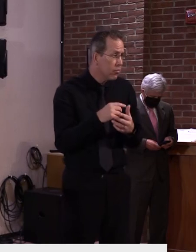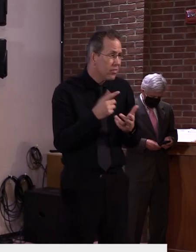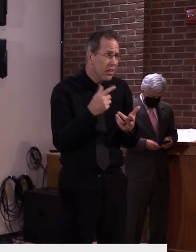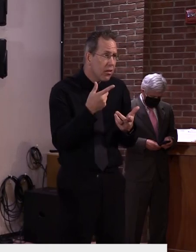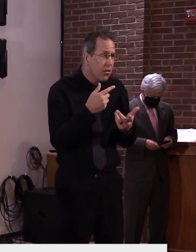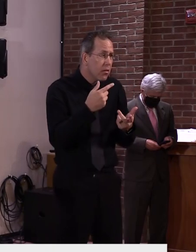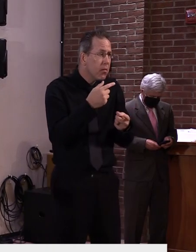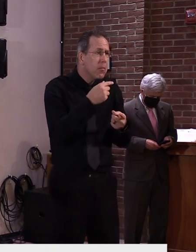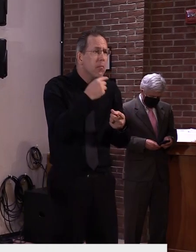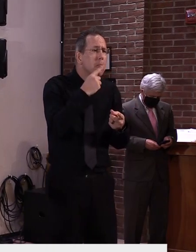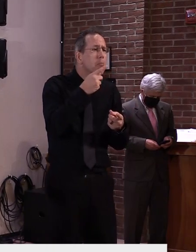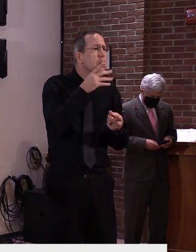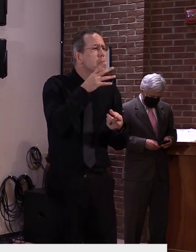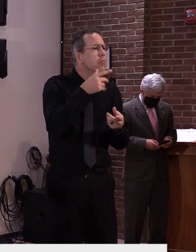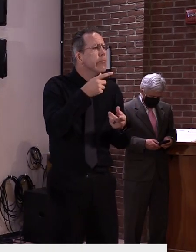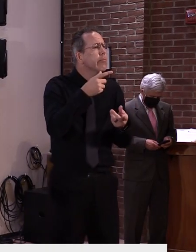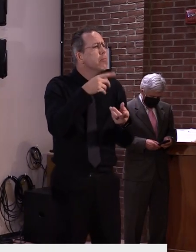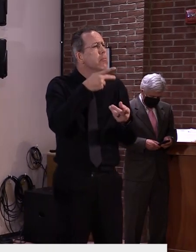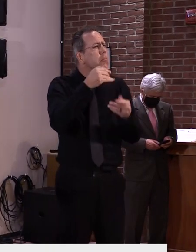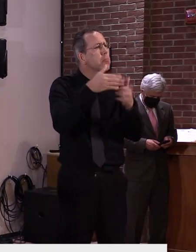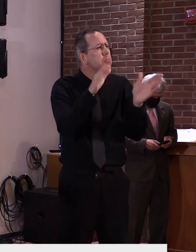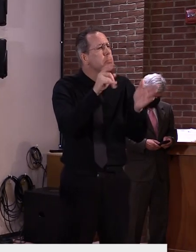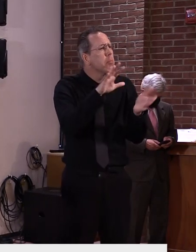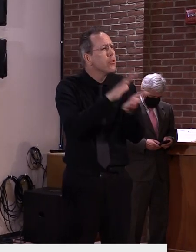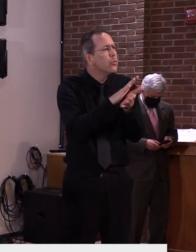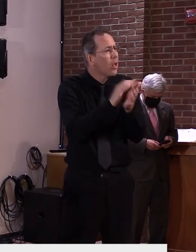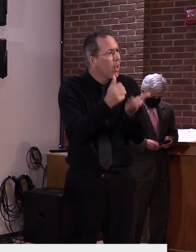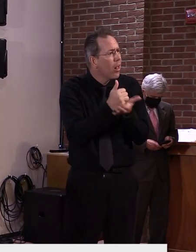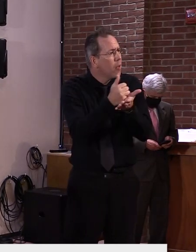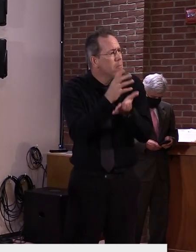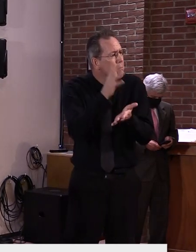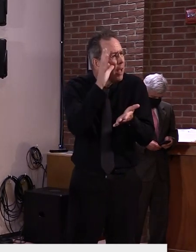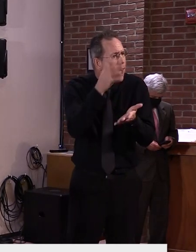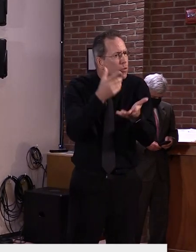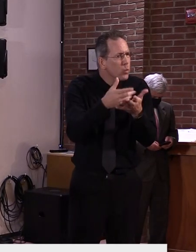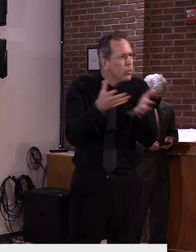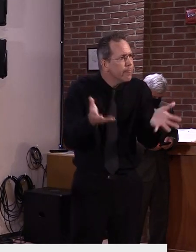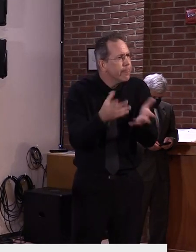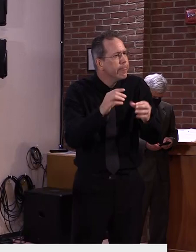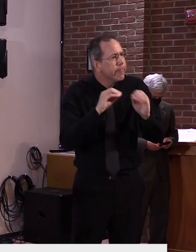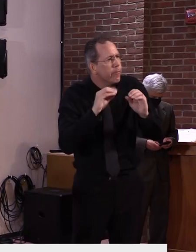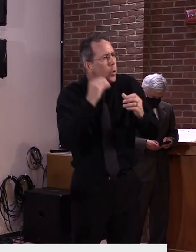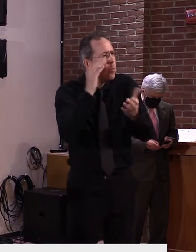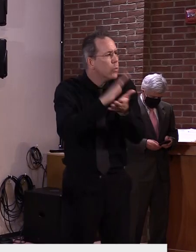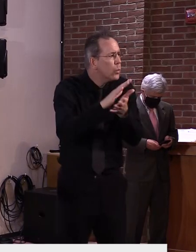homeschooling option? I mean, are there resources that would be available to them from the schools if they homeschool?